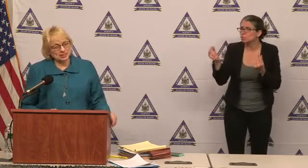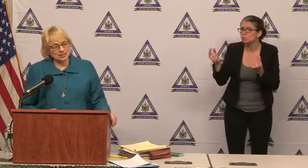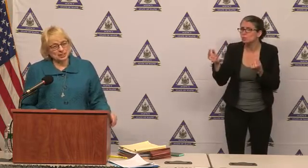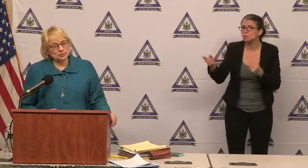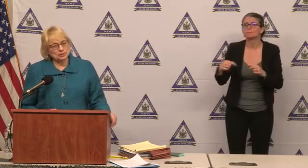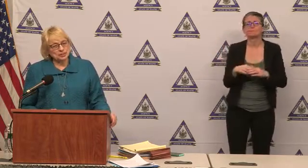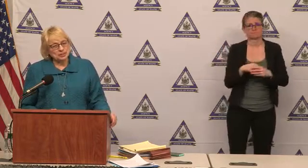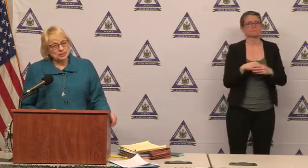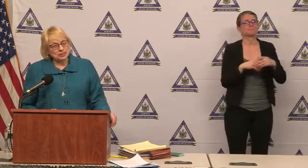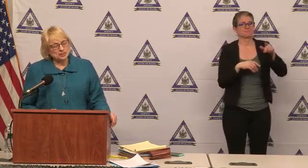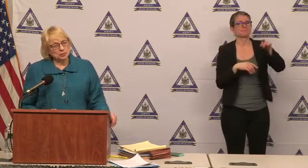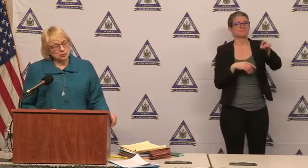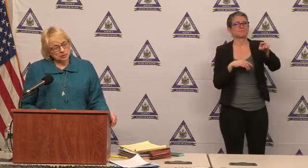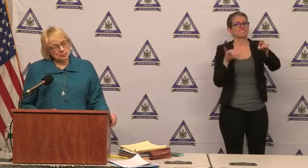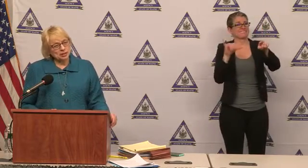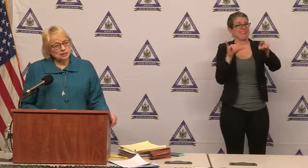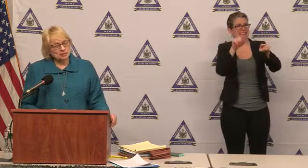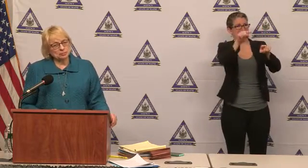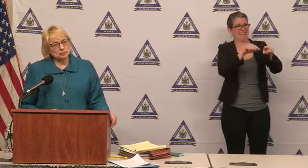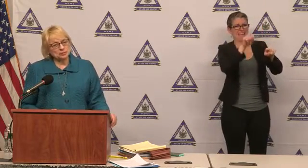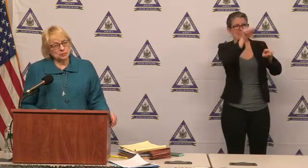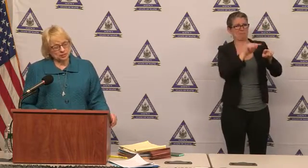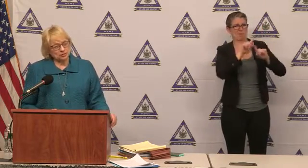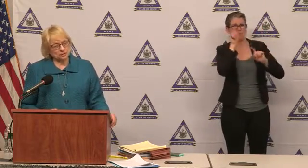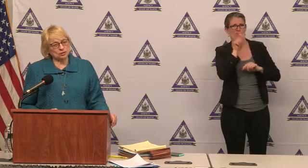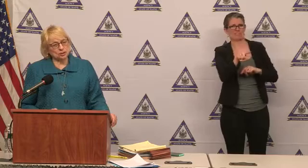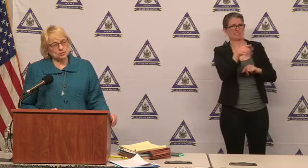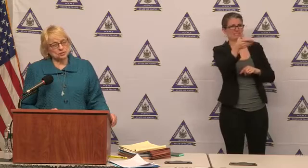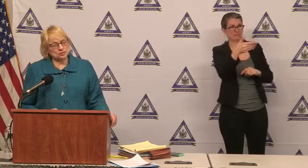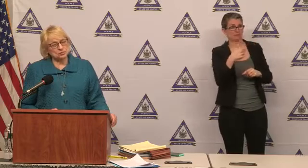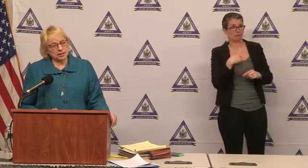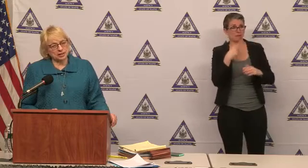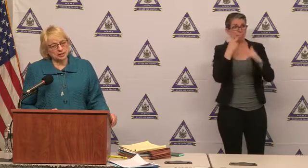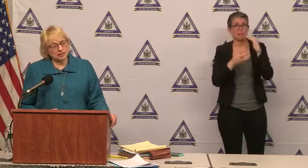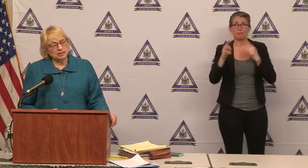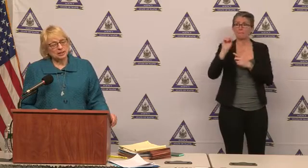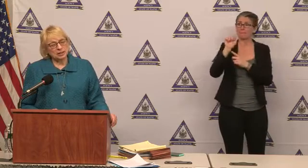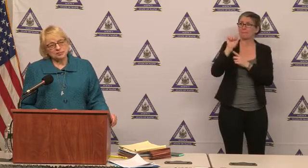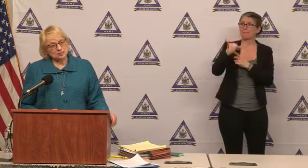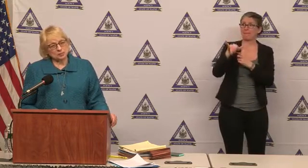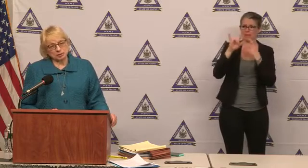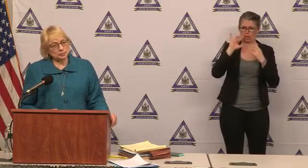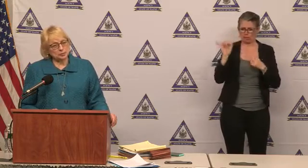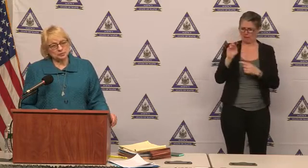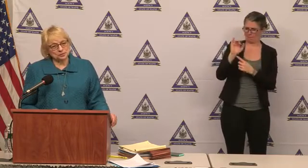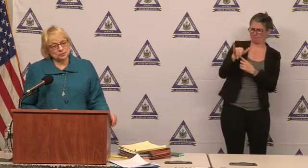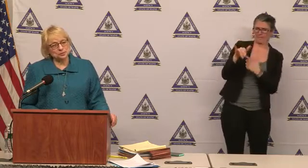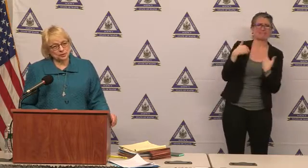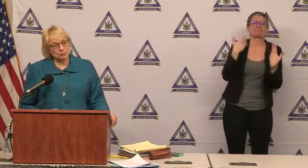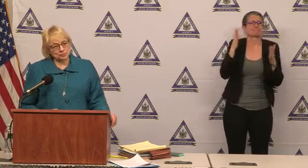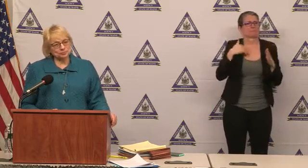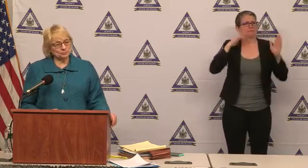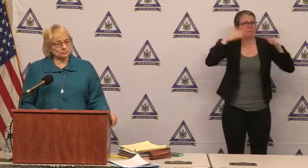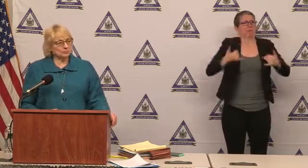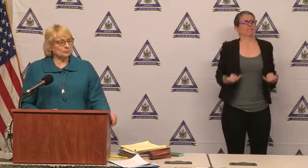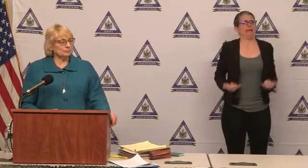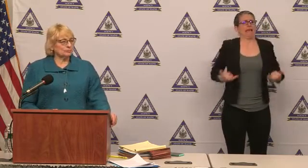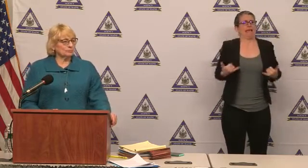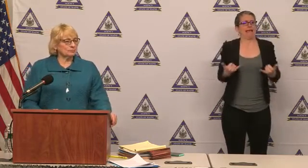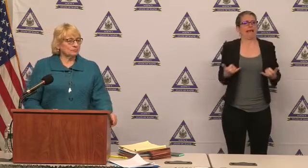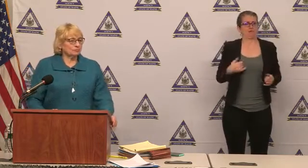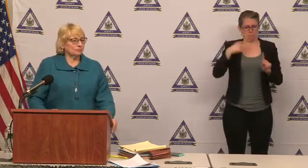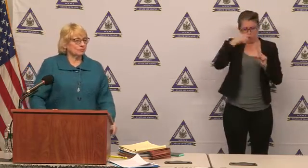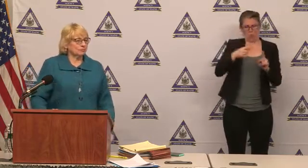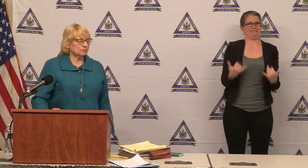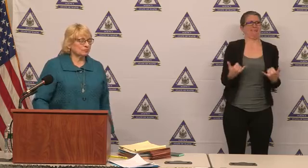at a time, holding our breath and being as patient and cautious as we can, and asking the Maine people to do the same. Dr. Shaw,